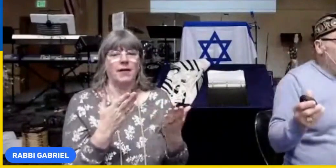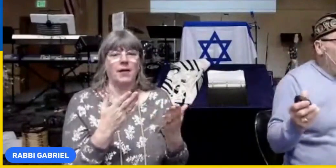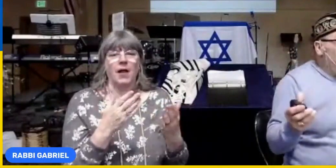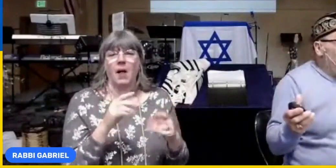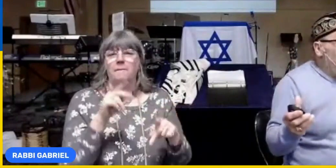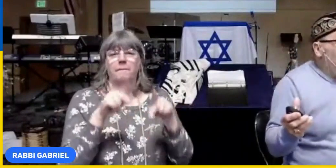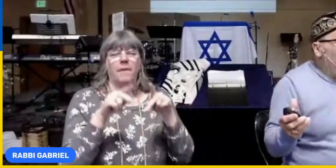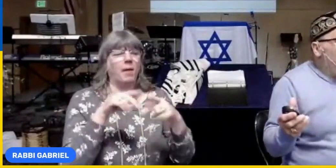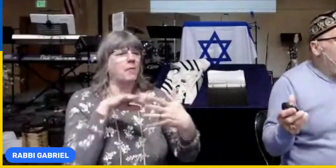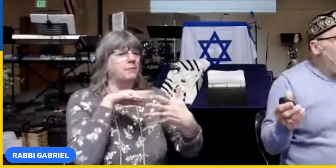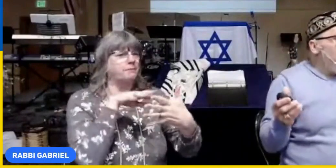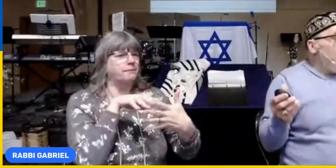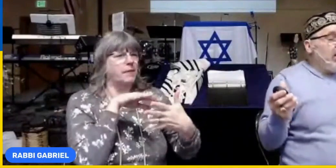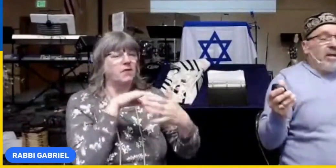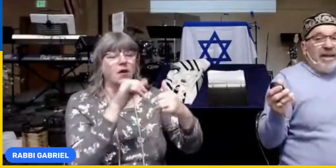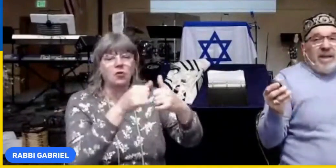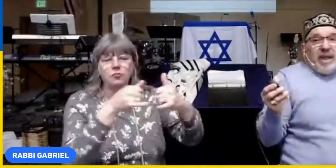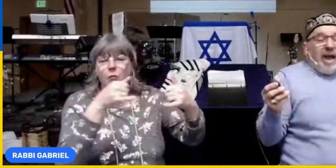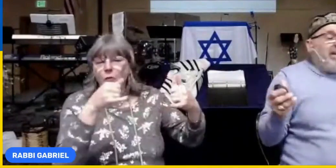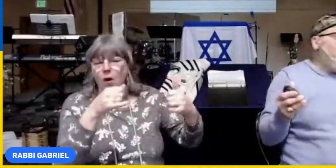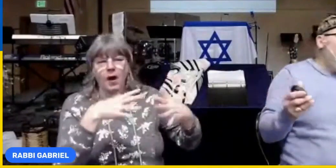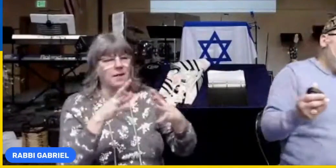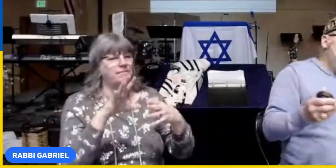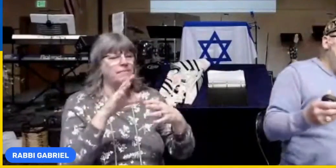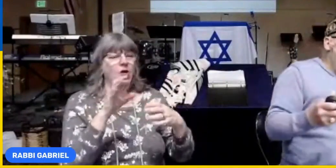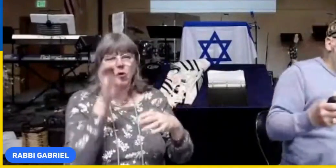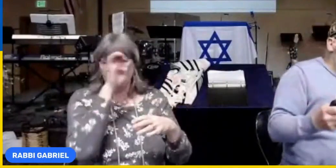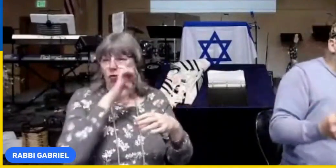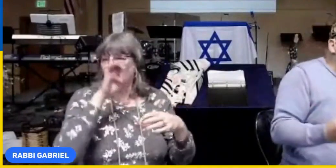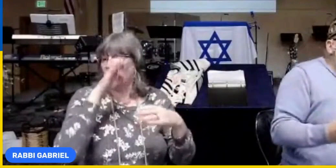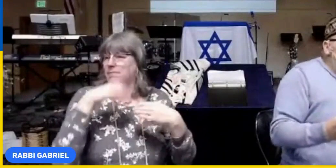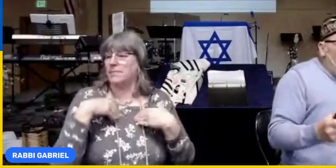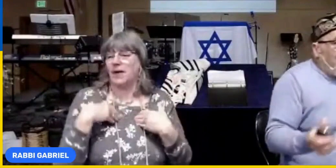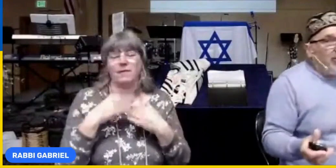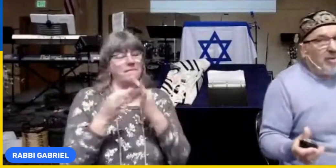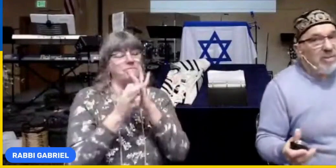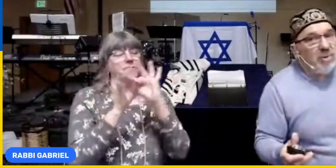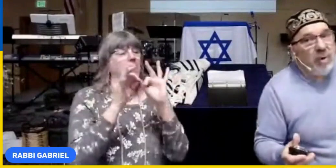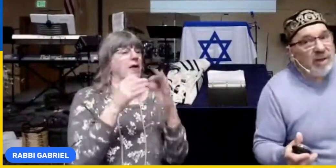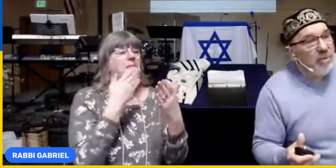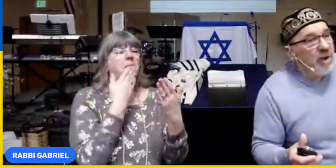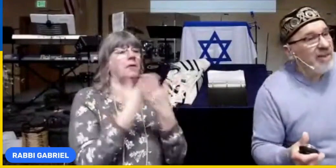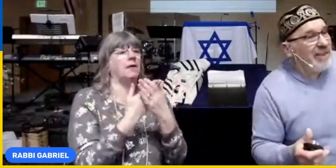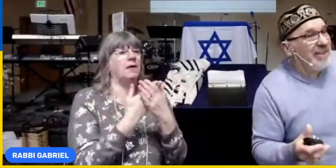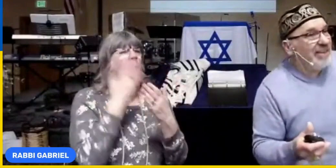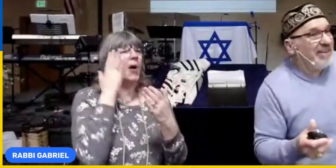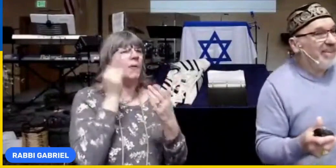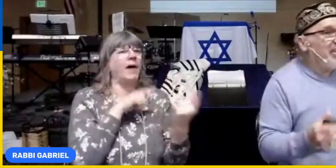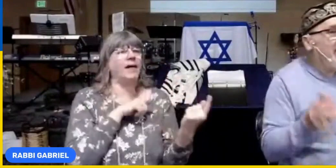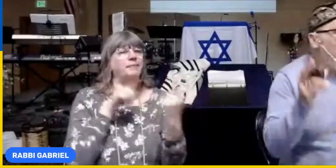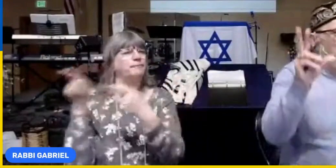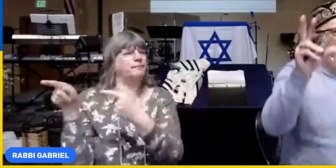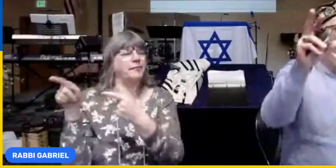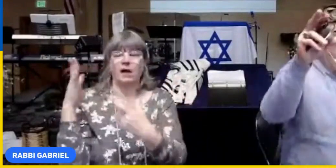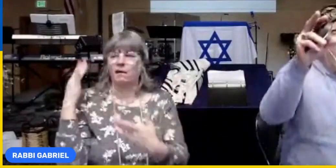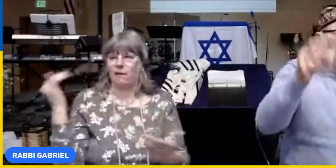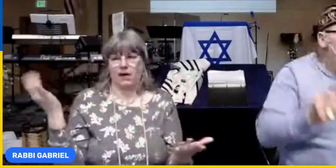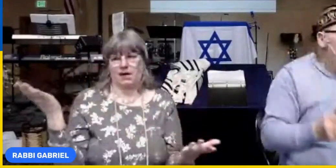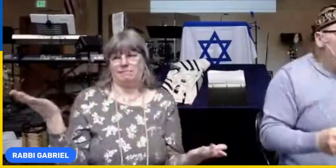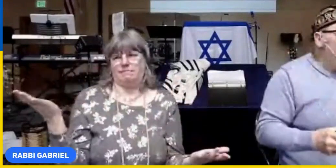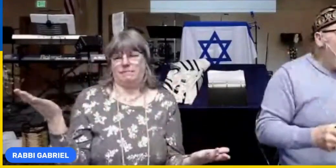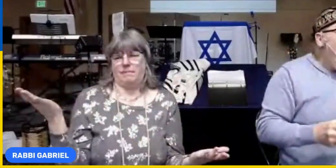enlightenment. Where, and the word is enlightenment, but what it was is this type